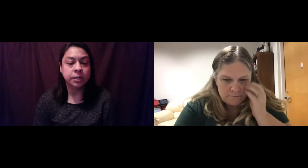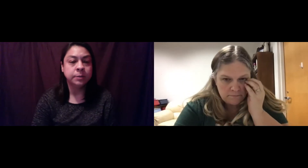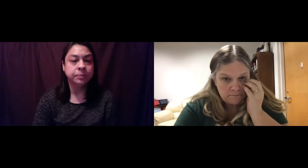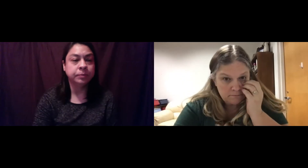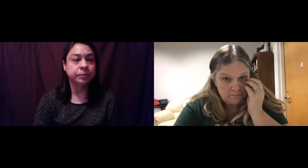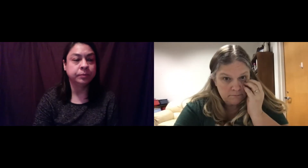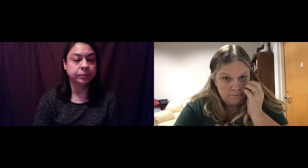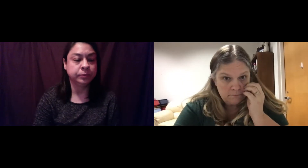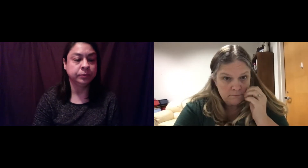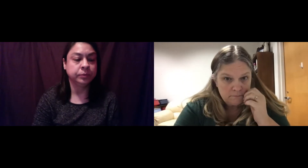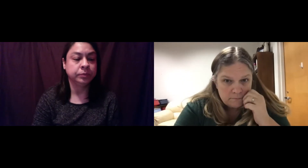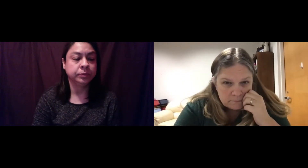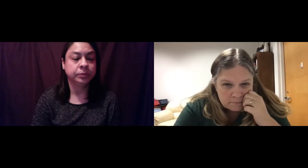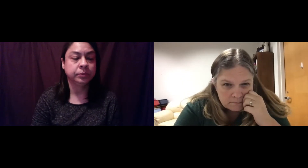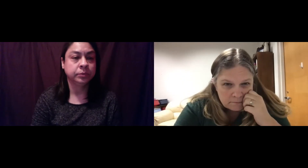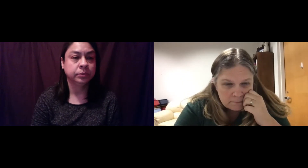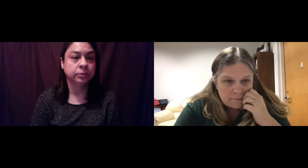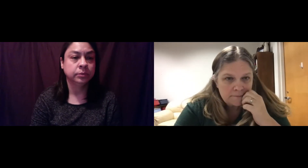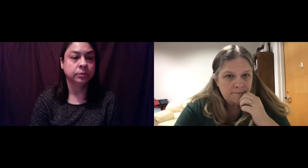quick.